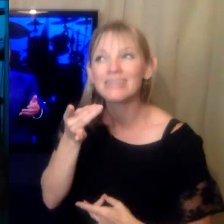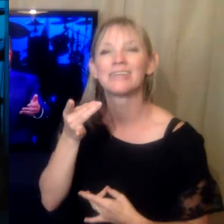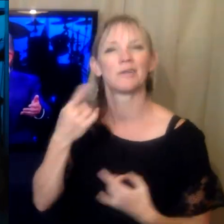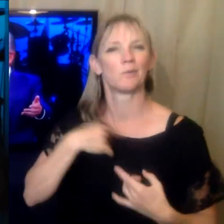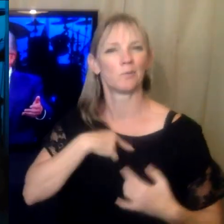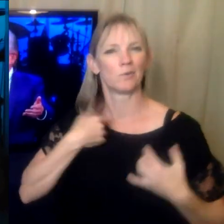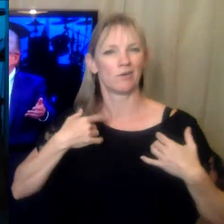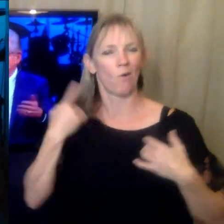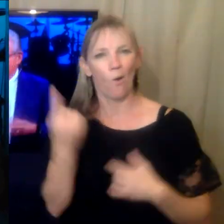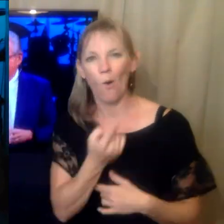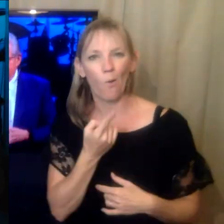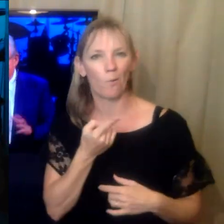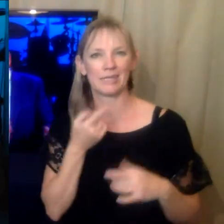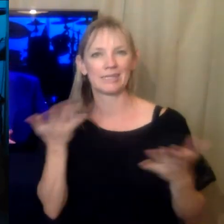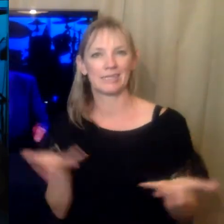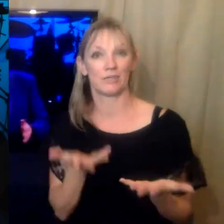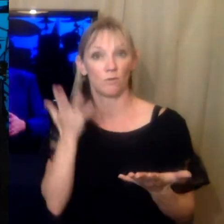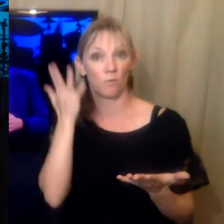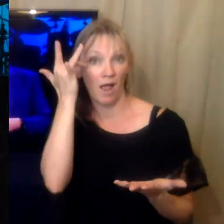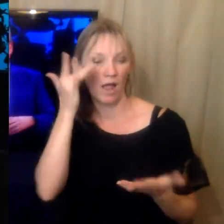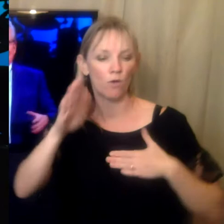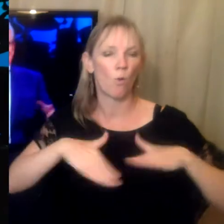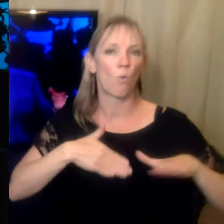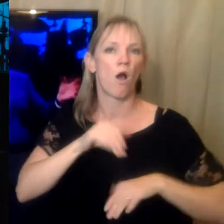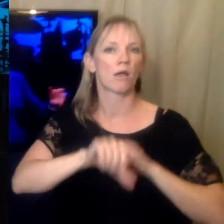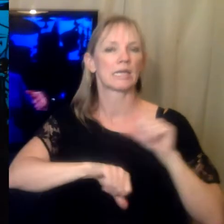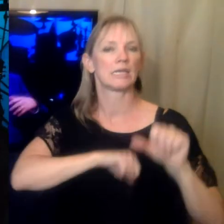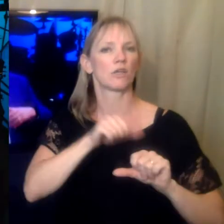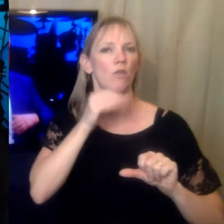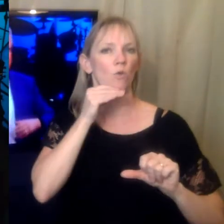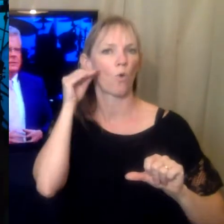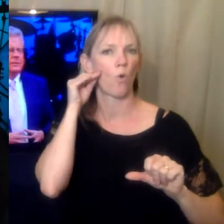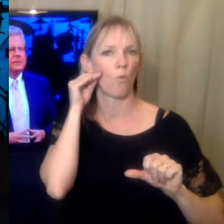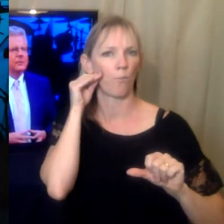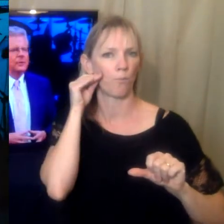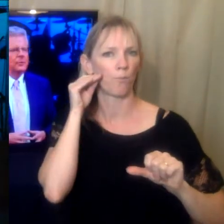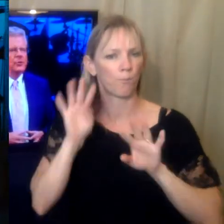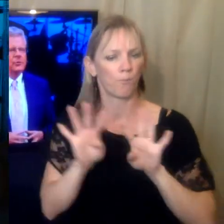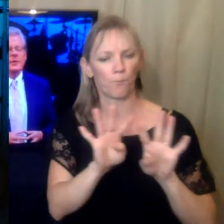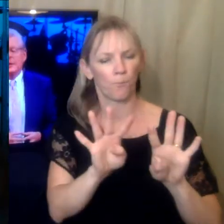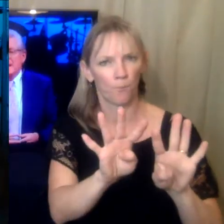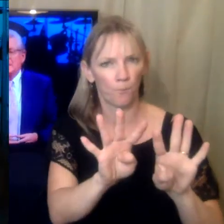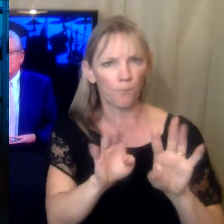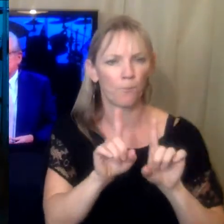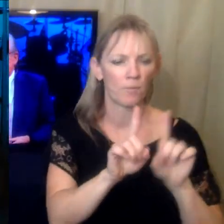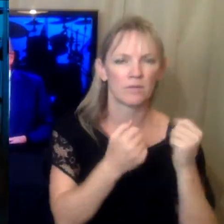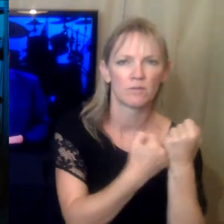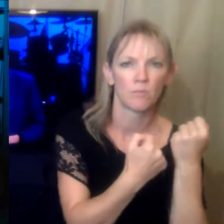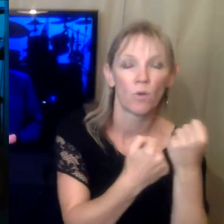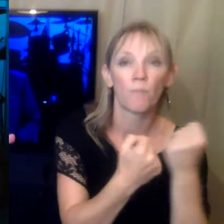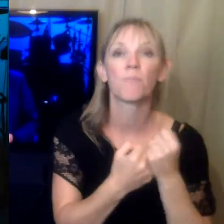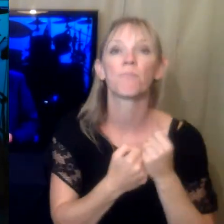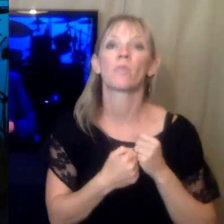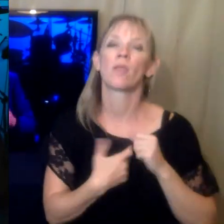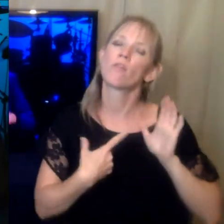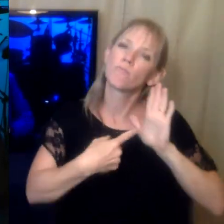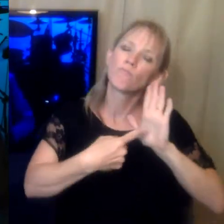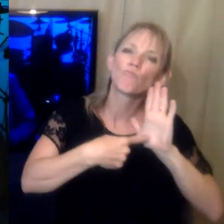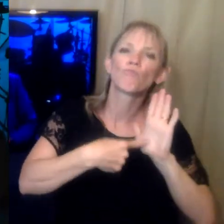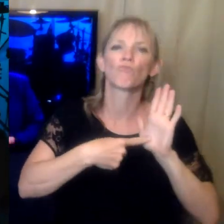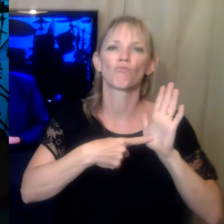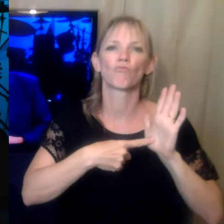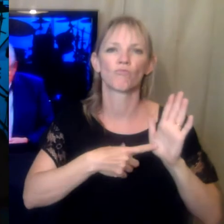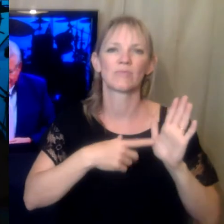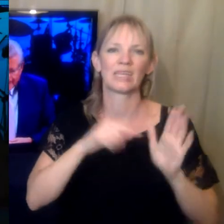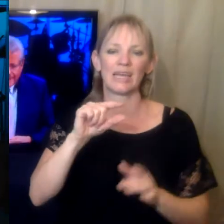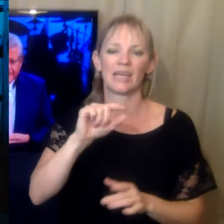home. Now, there are guideposts on any significant journey, anything that we would do, and there are guideposts for walking each other home, and I want to